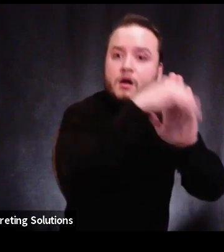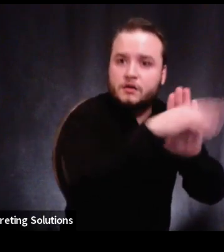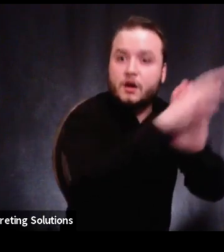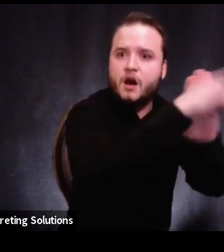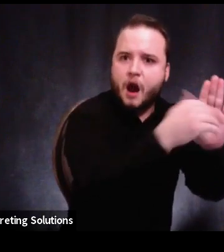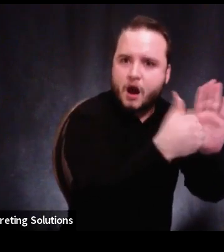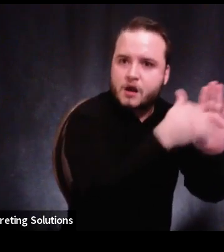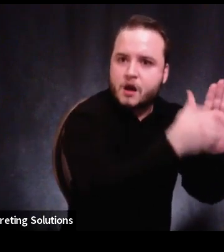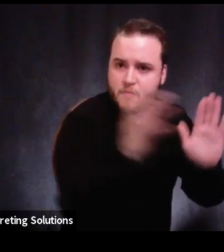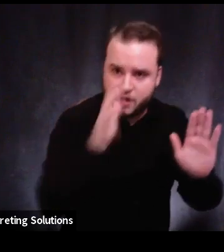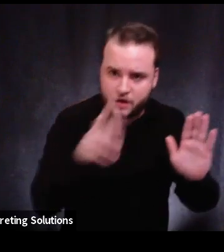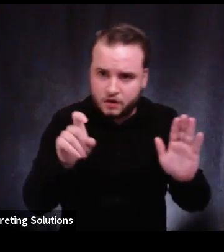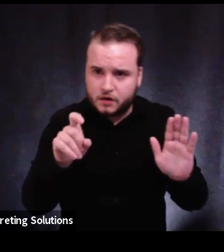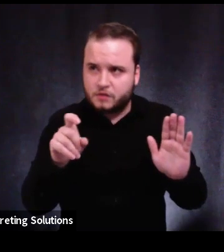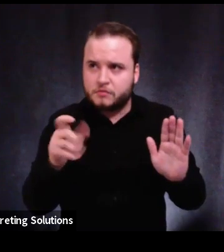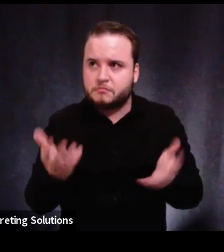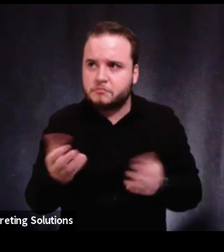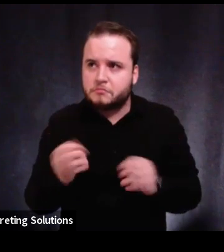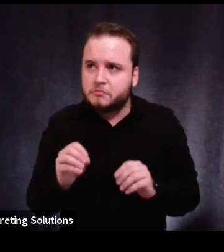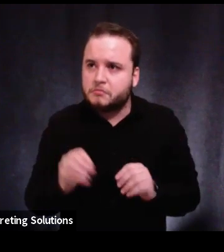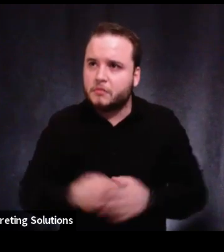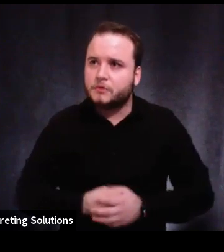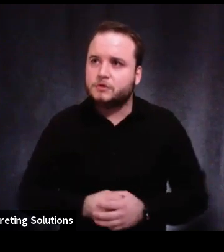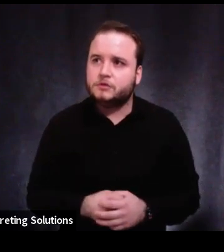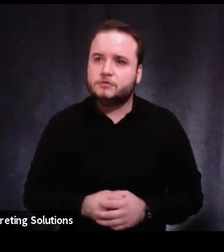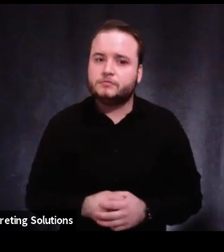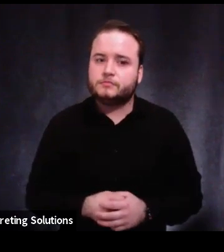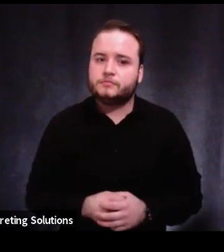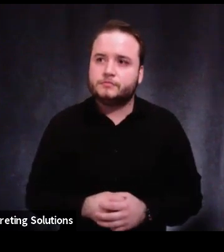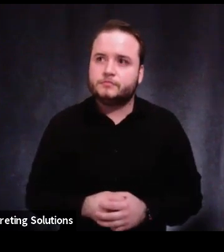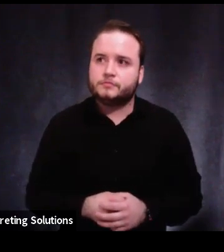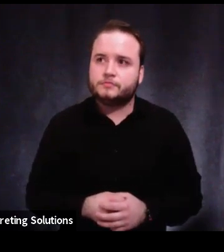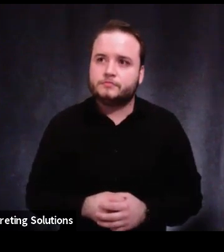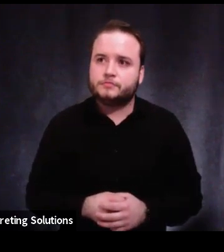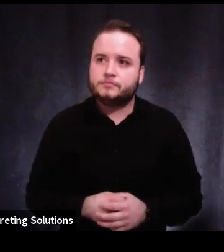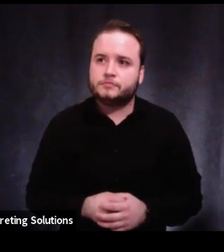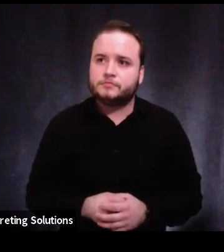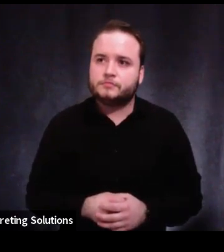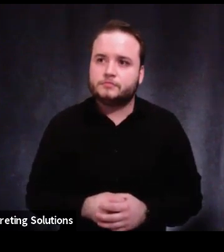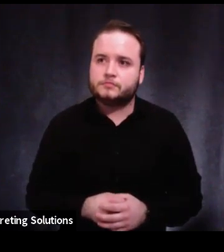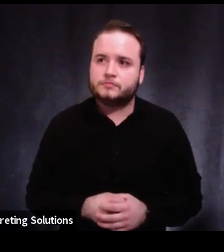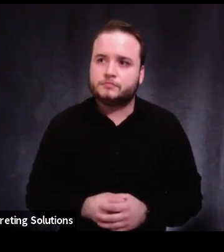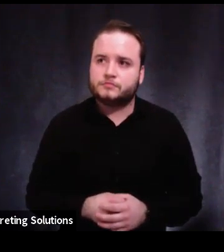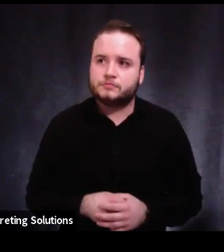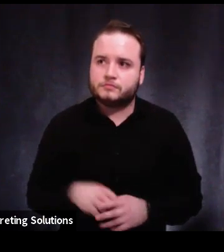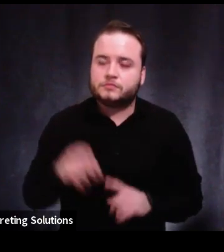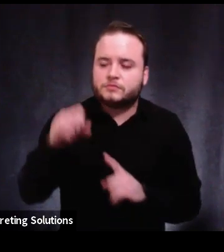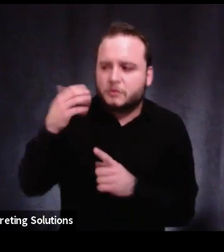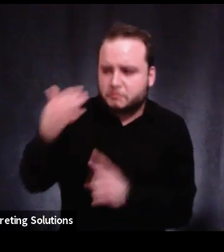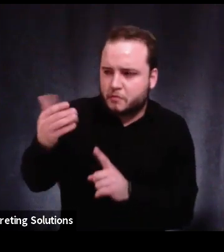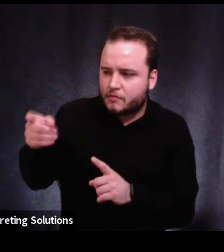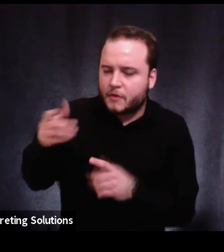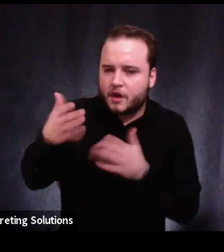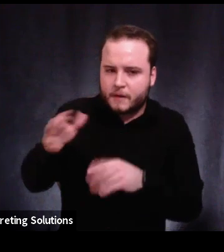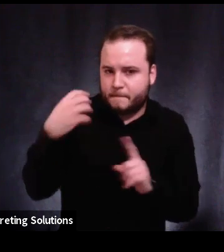Stefan, go ahead. Thank you, Commissioner. So yeah, I mean, there are a number of